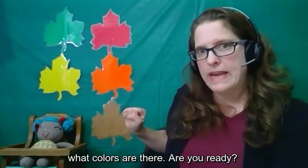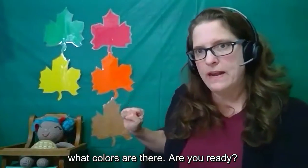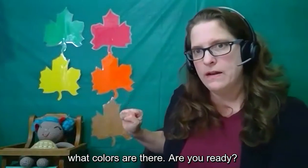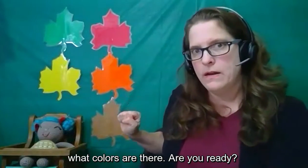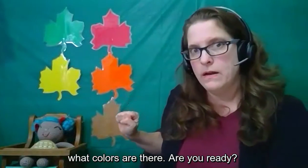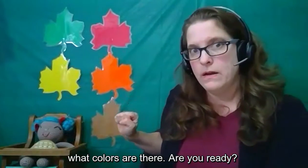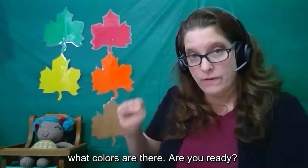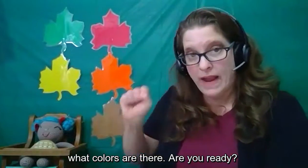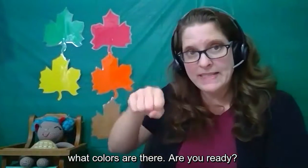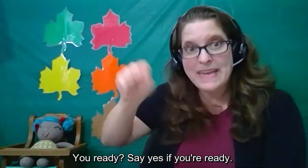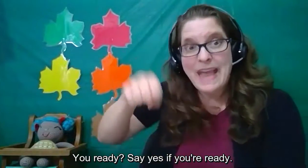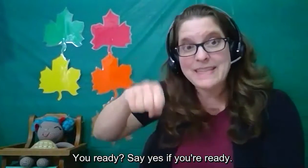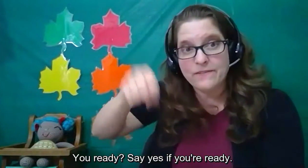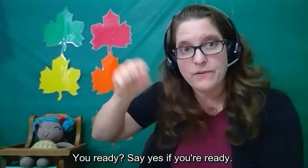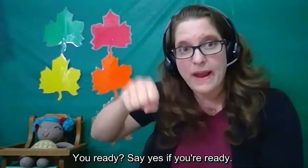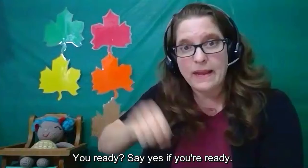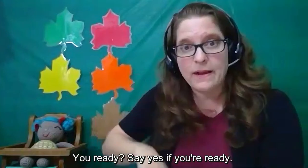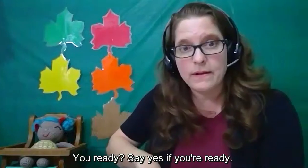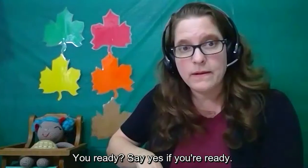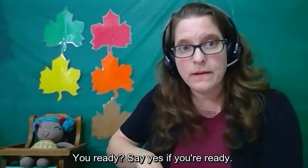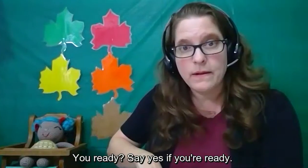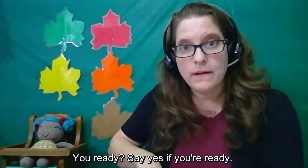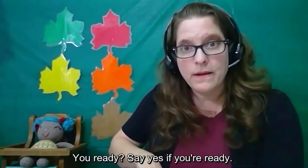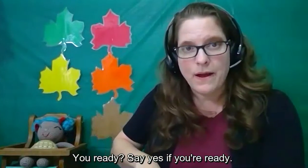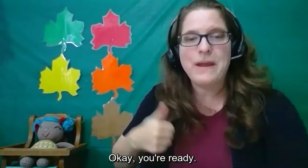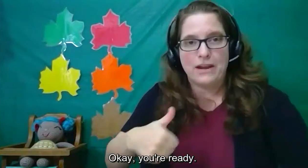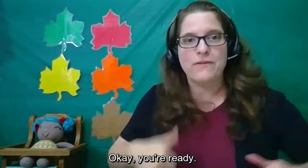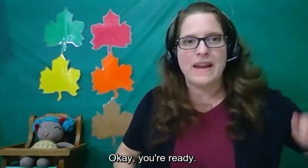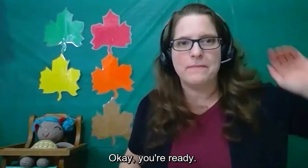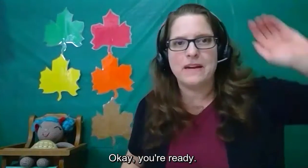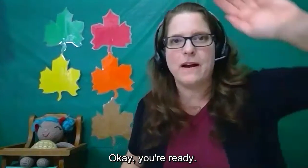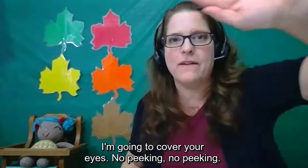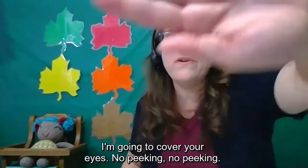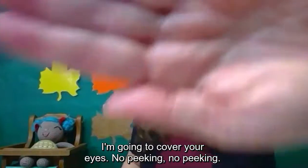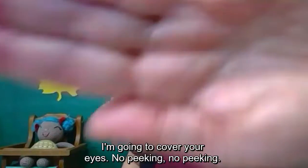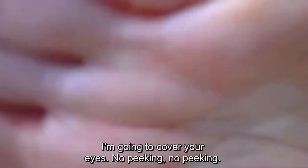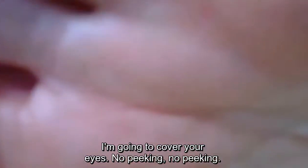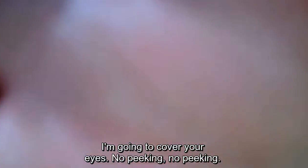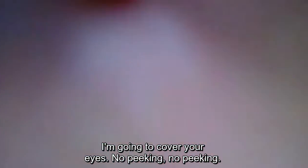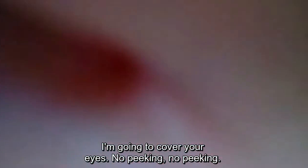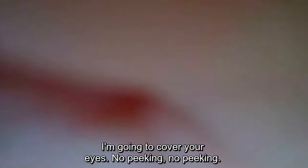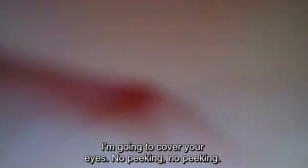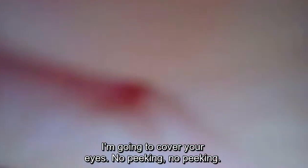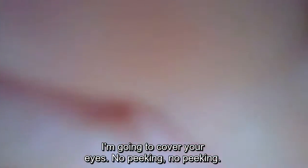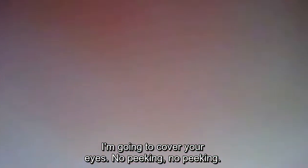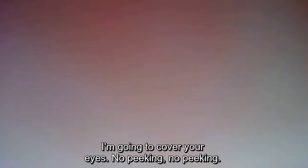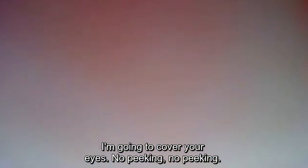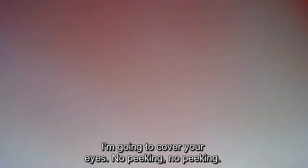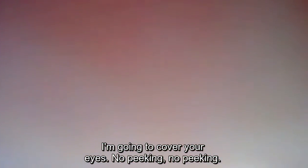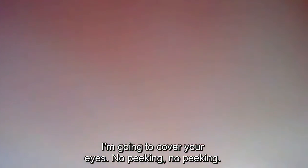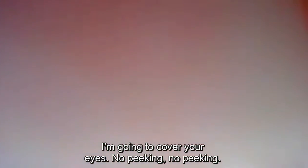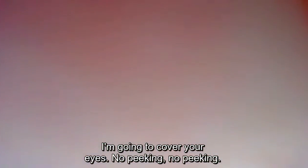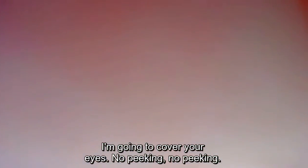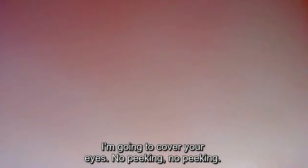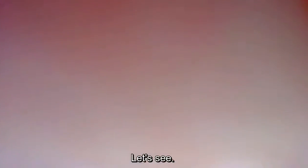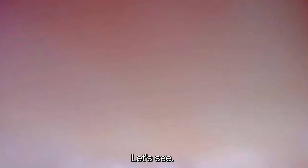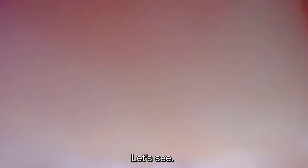ready? You ready? Say yes if you're ready. Okay, you're ready. I'm going to cover your eyes. No peeking. No peeking. Let's